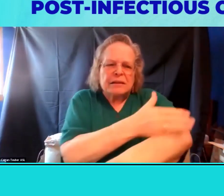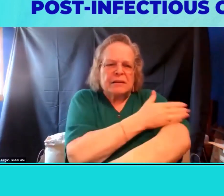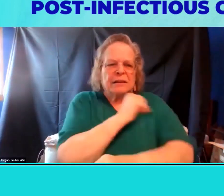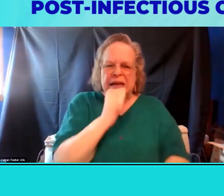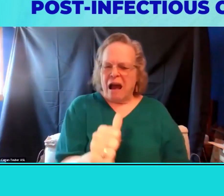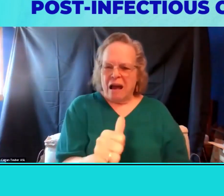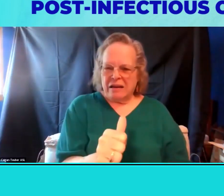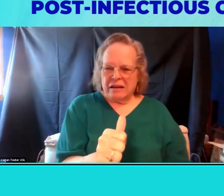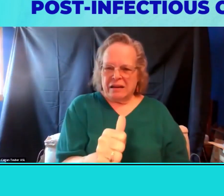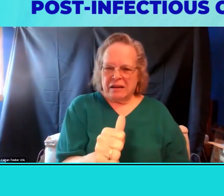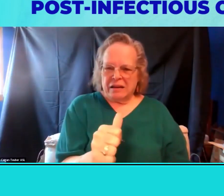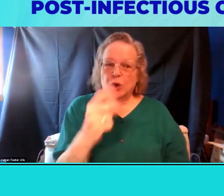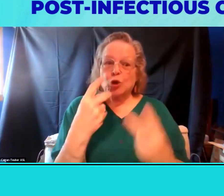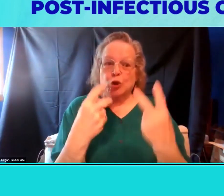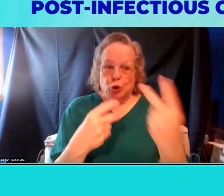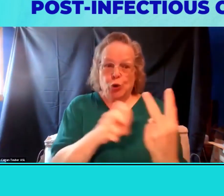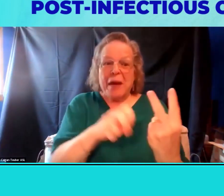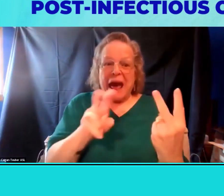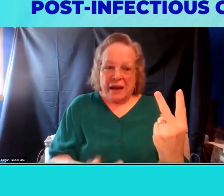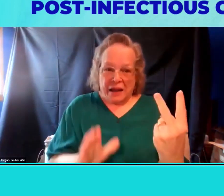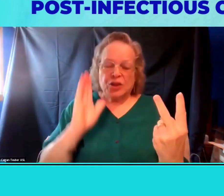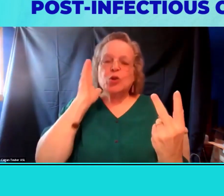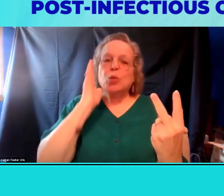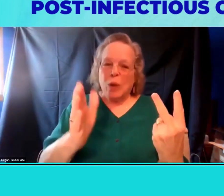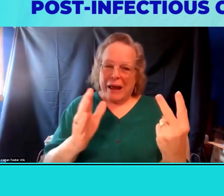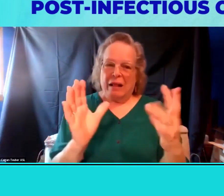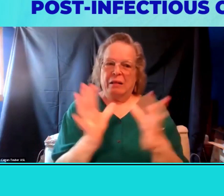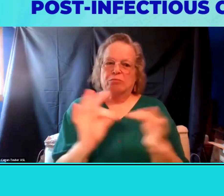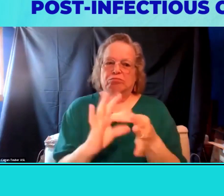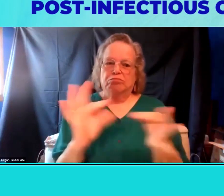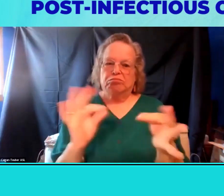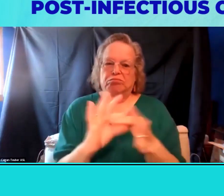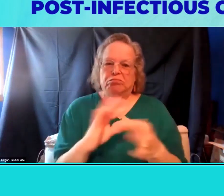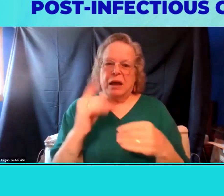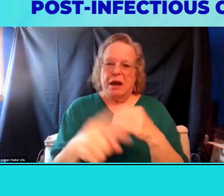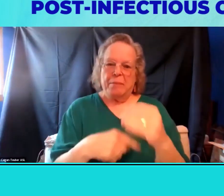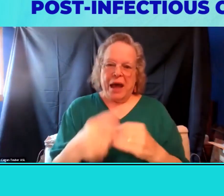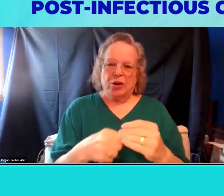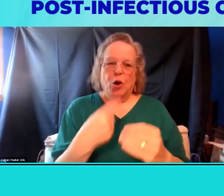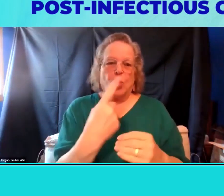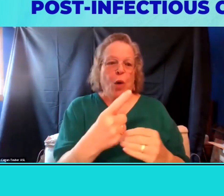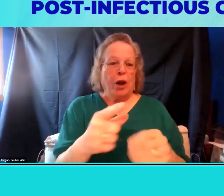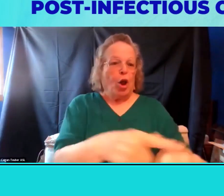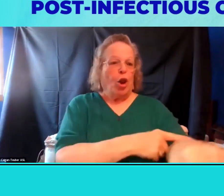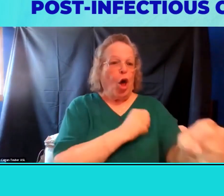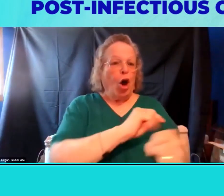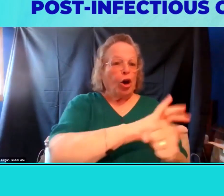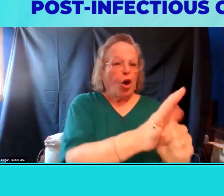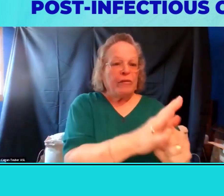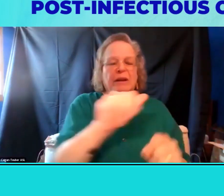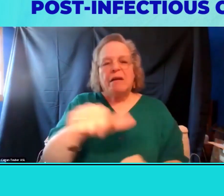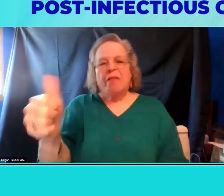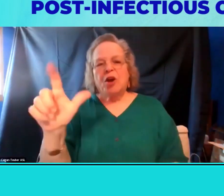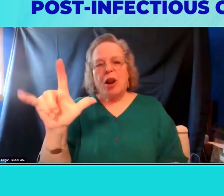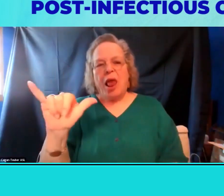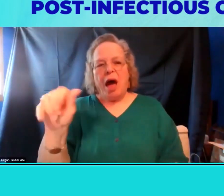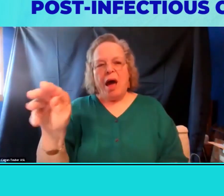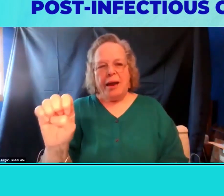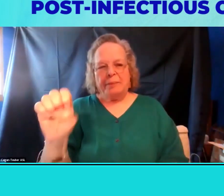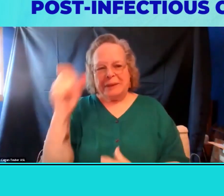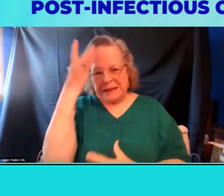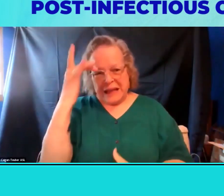their experiences with post-infectious chronic illness and disability, one with long COVID, the other with Lyme disease. A third